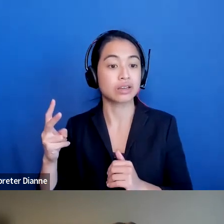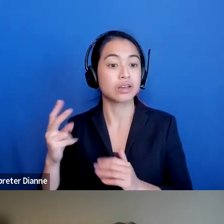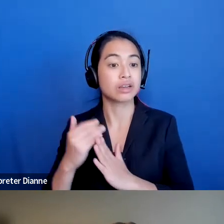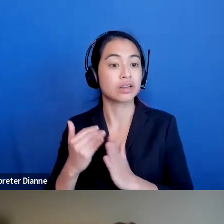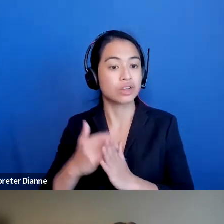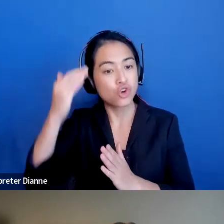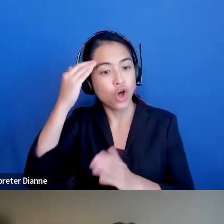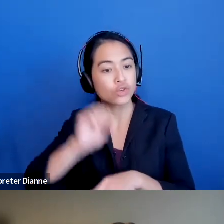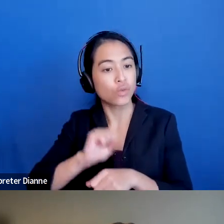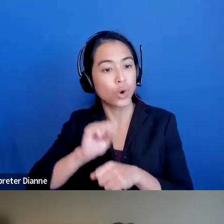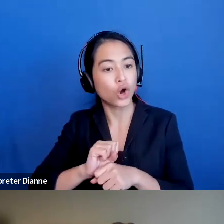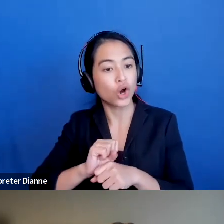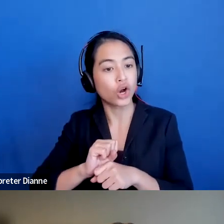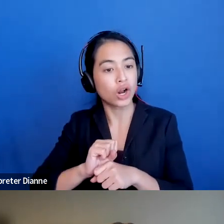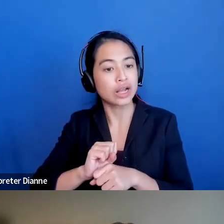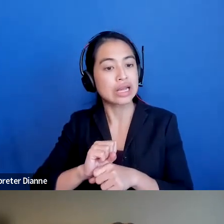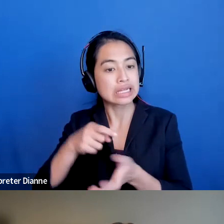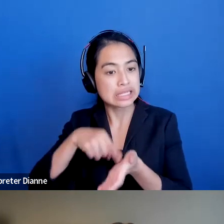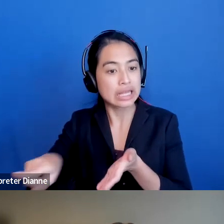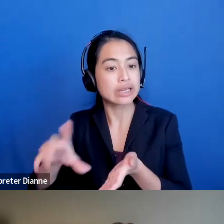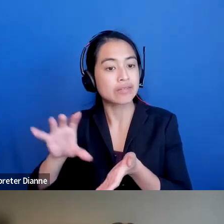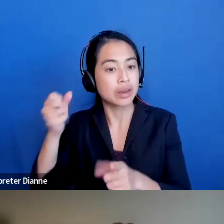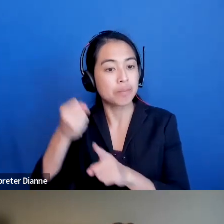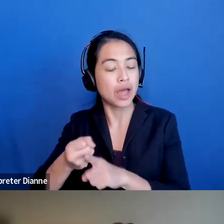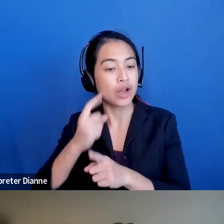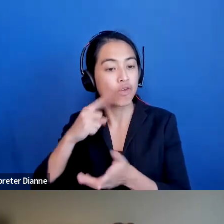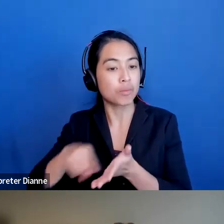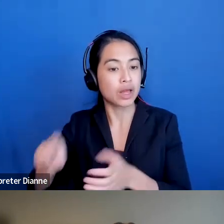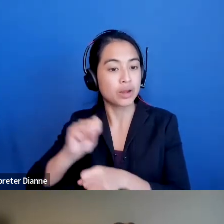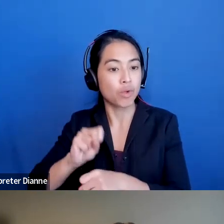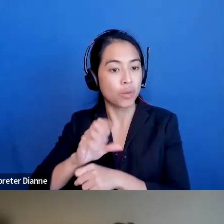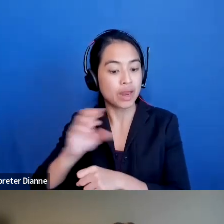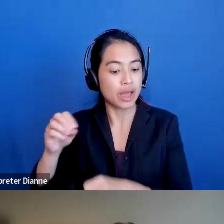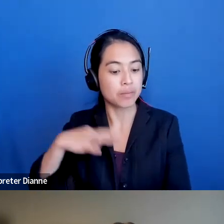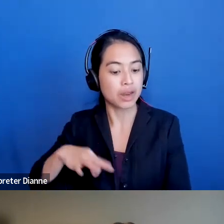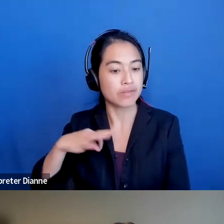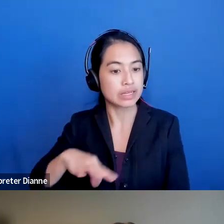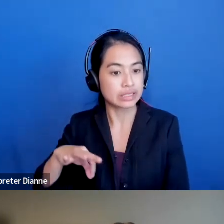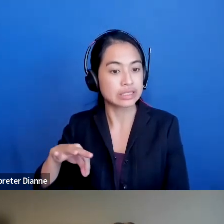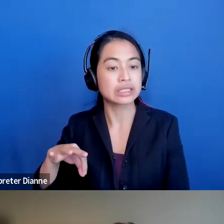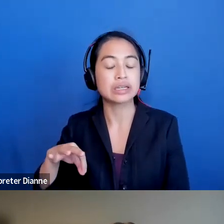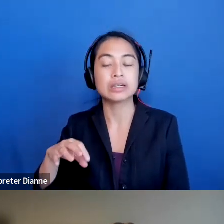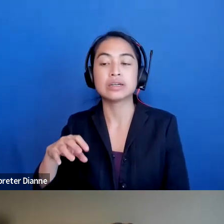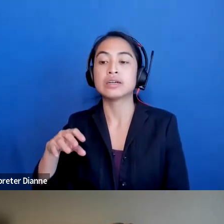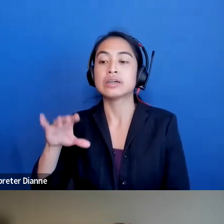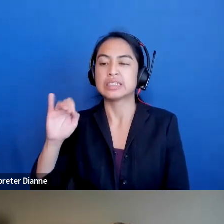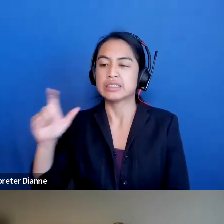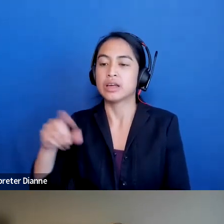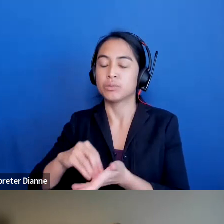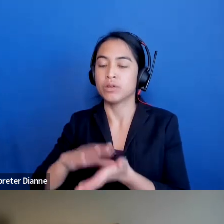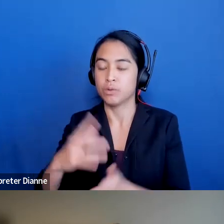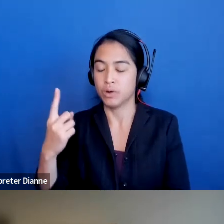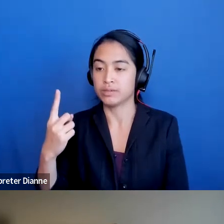the impact of paid employment on benefits and or entitlements. And the CIL gave themselves a 1 in